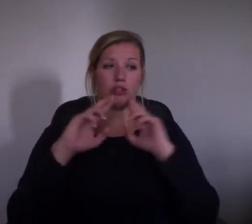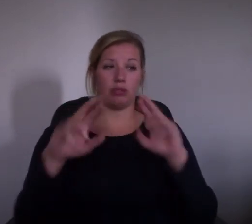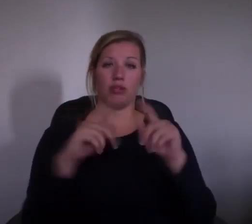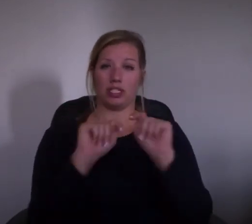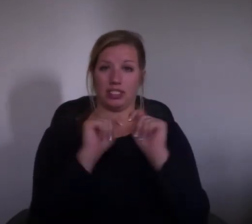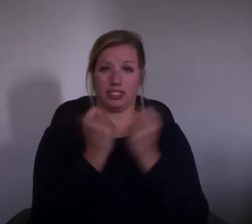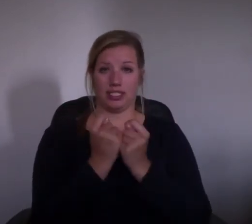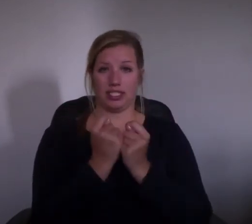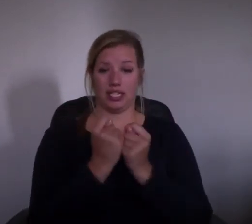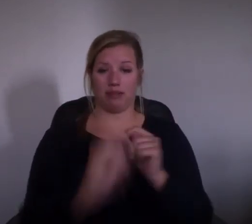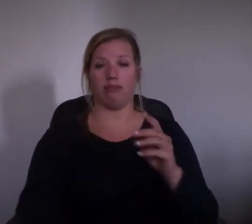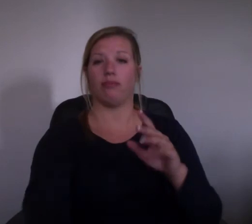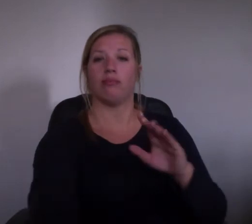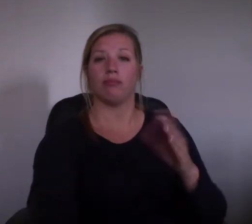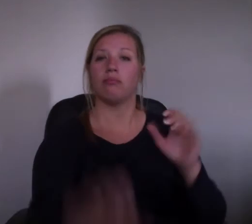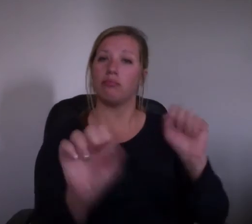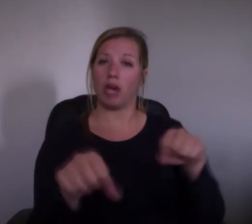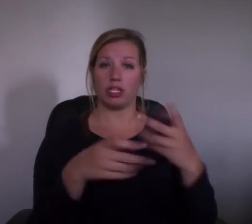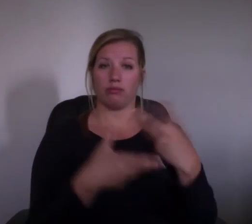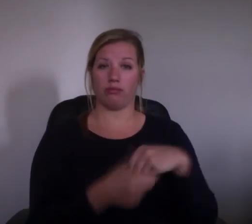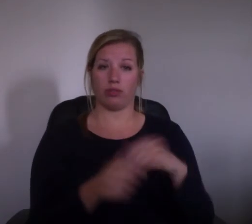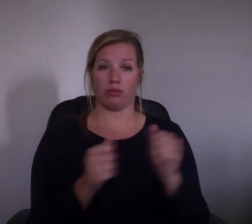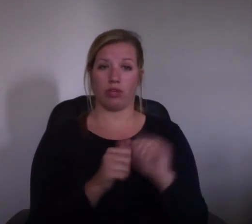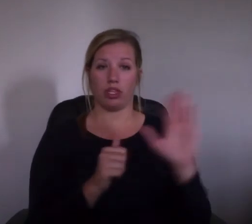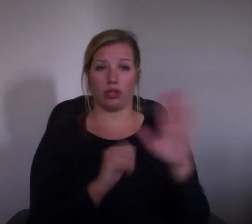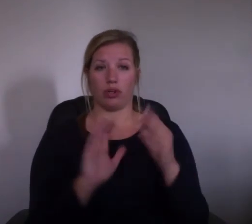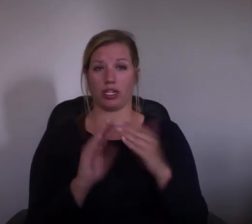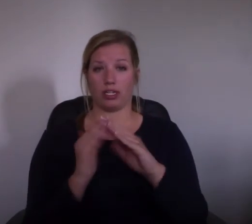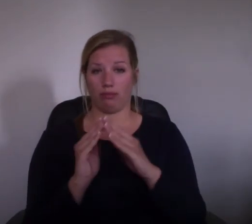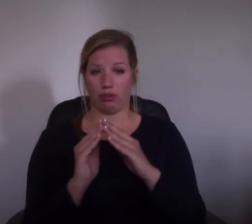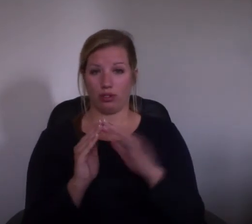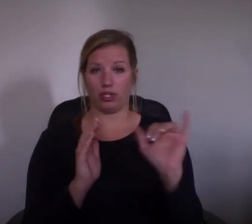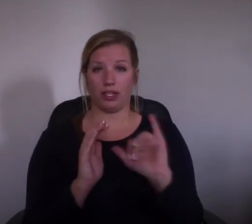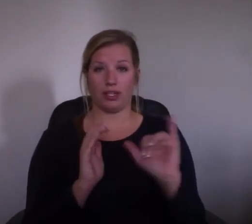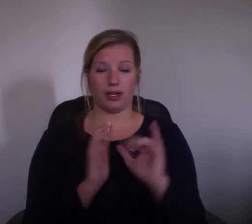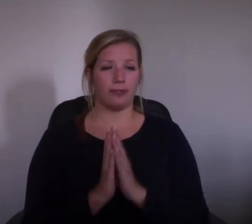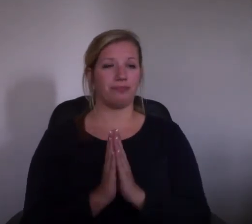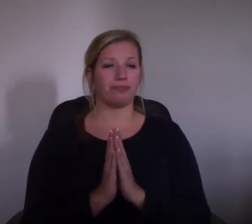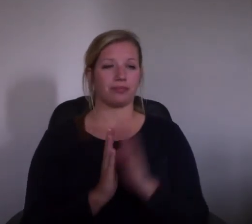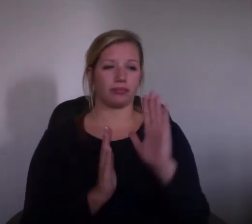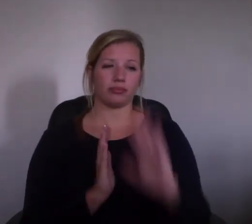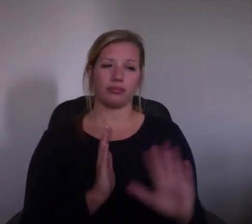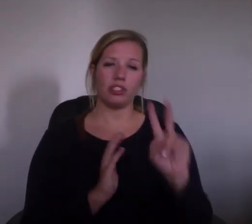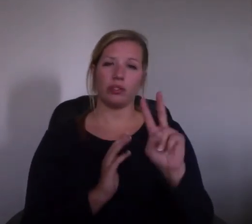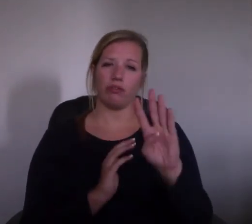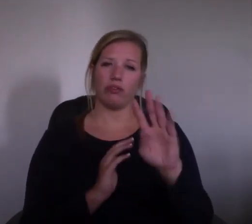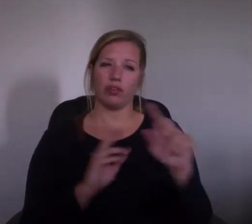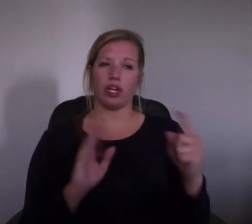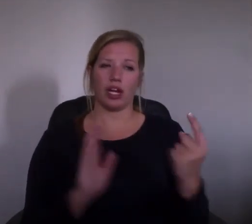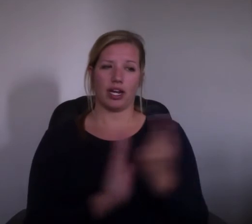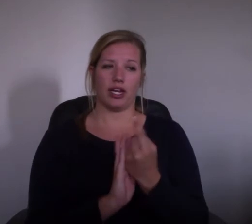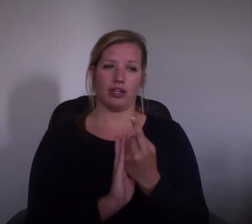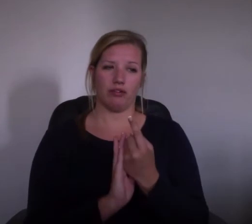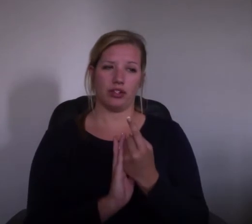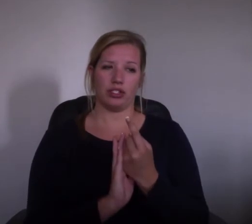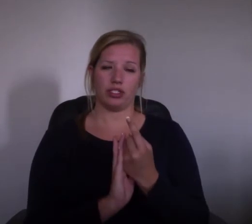offered in your community. These courses, these CERT courses, which are about 24 hours in length, provide you with many of these